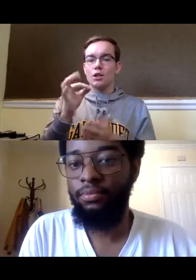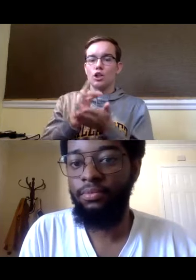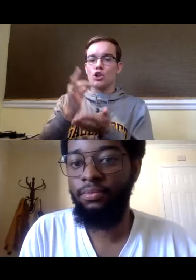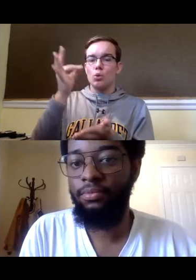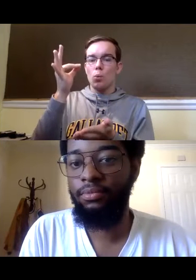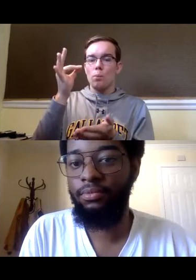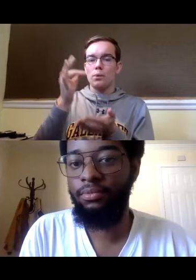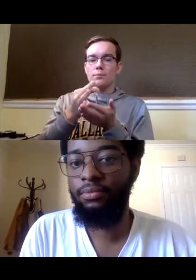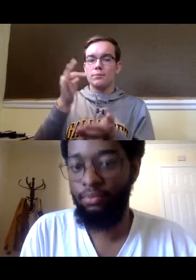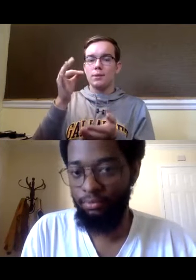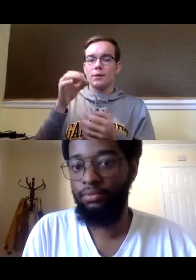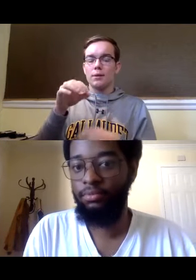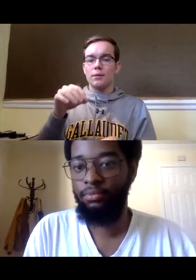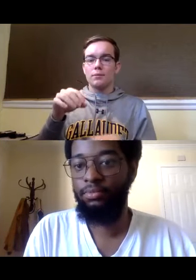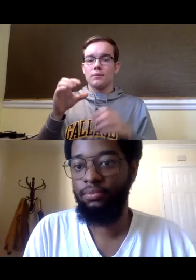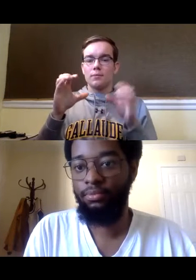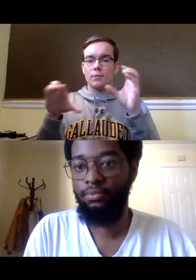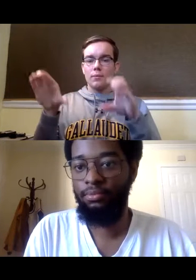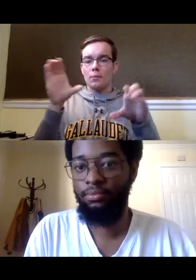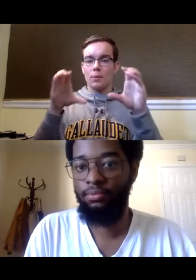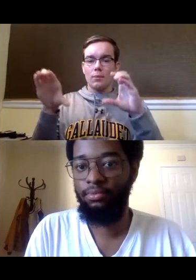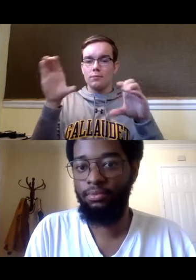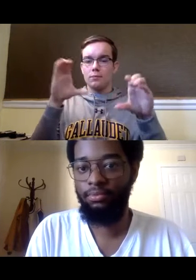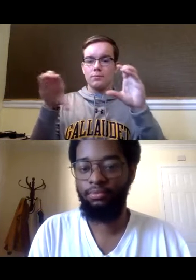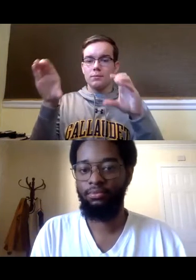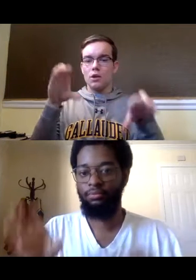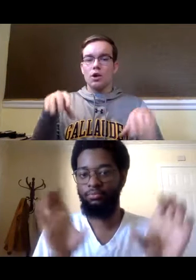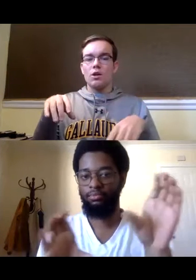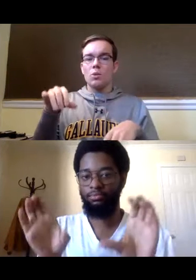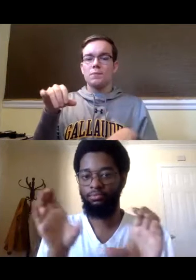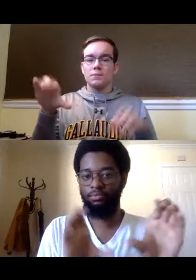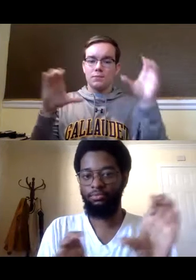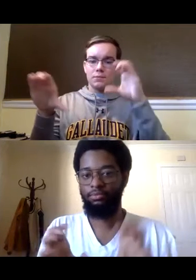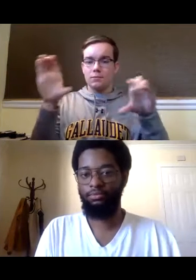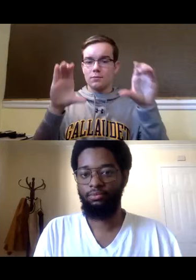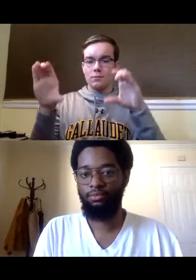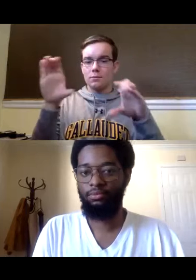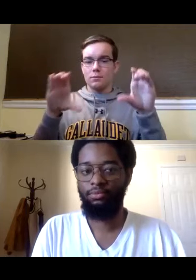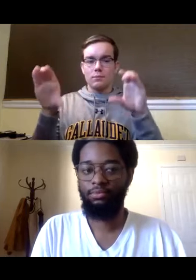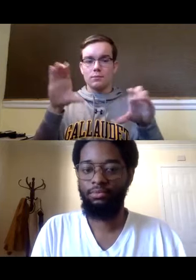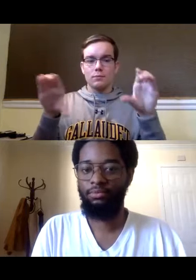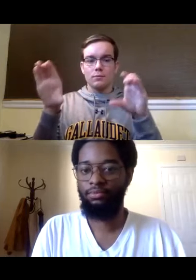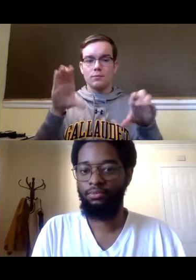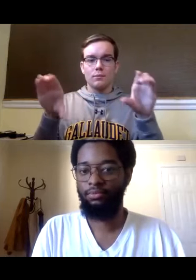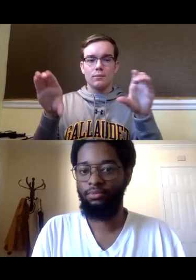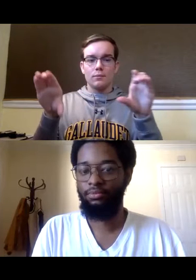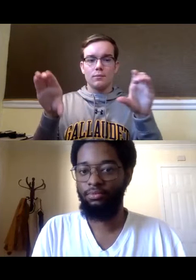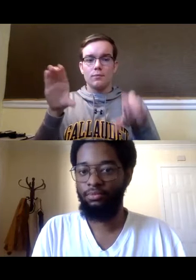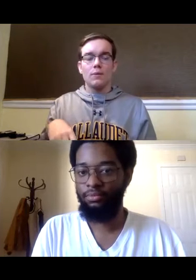it's nice to visualize yourself holding test tubes and mixing them together.